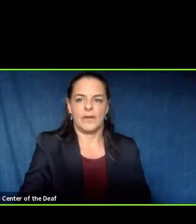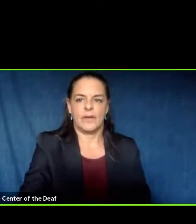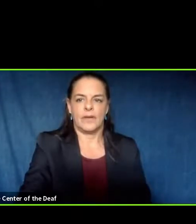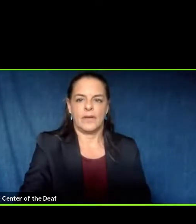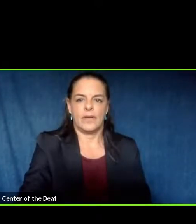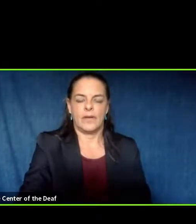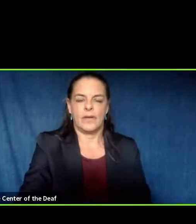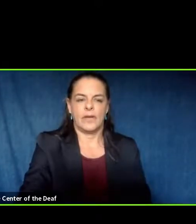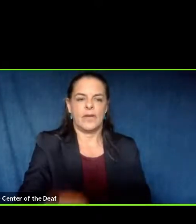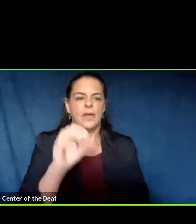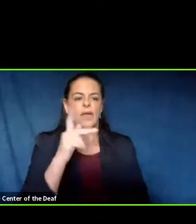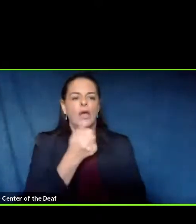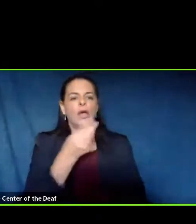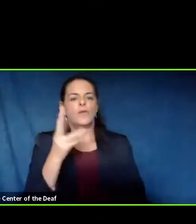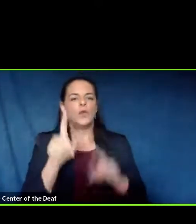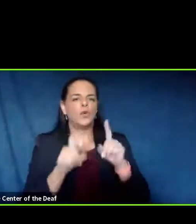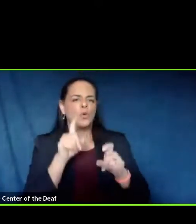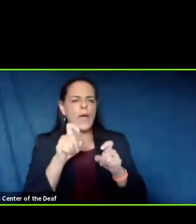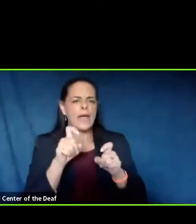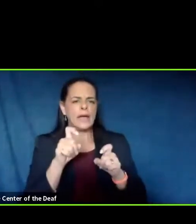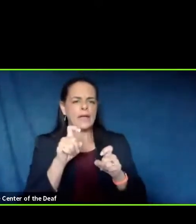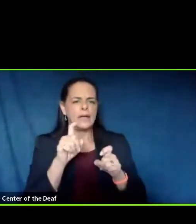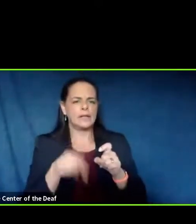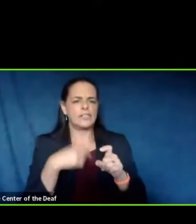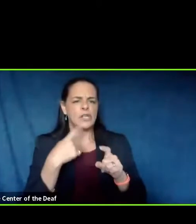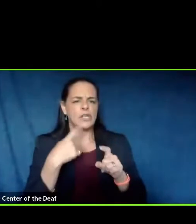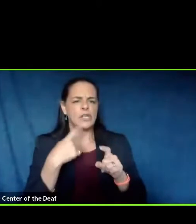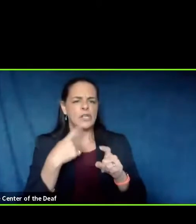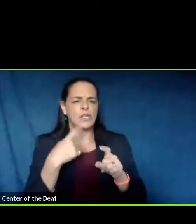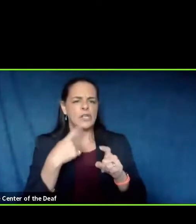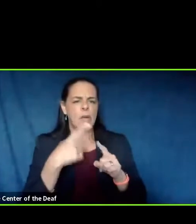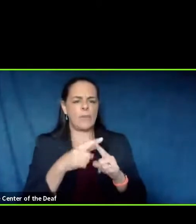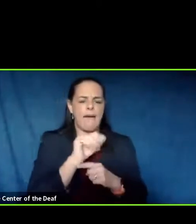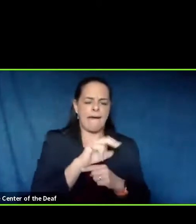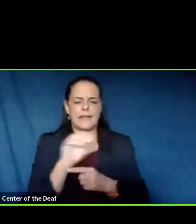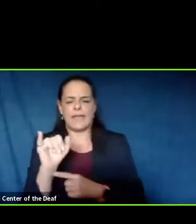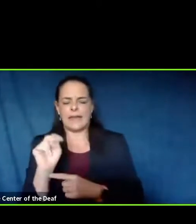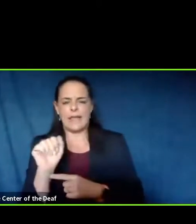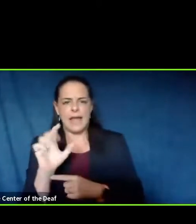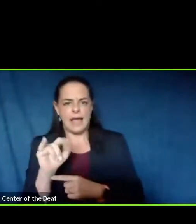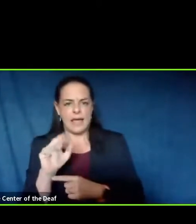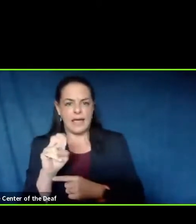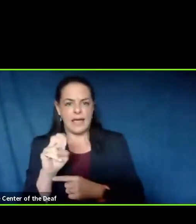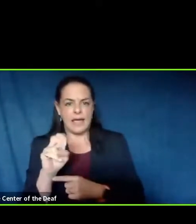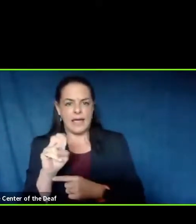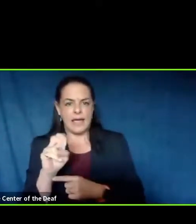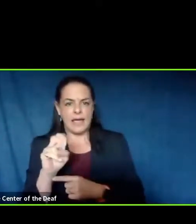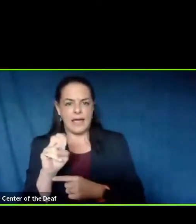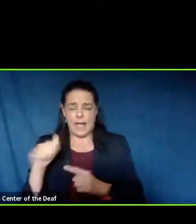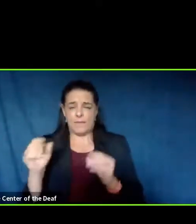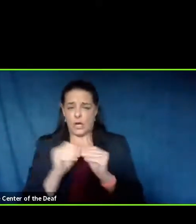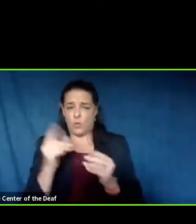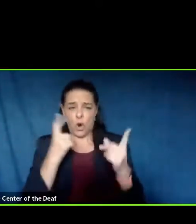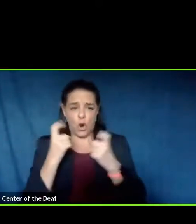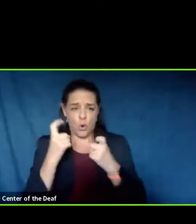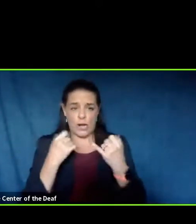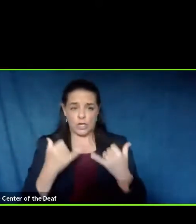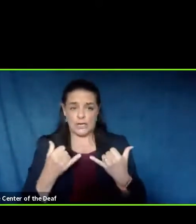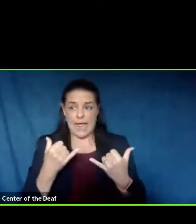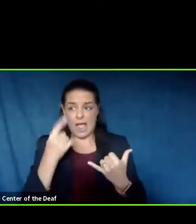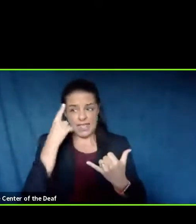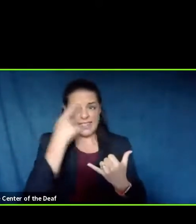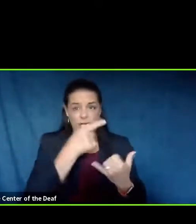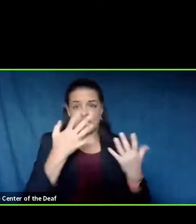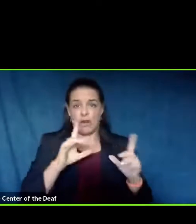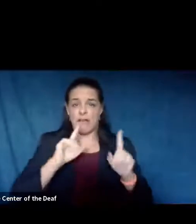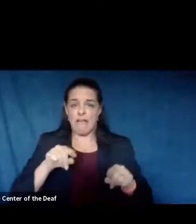regarding the topic Charity spoke about the active, inactive. So if you have any further questions, I think she answered these questions in her